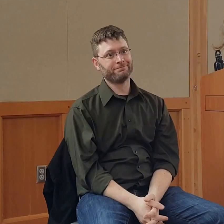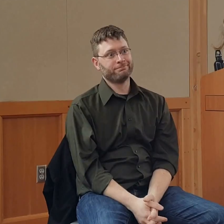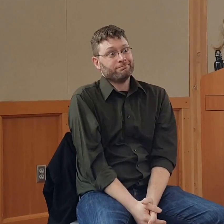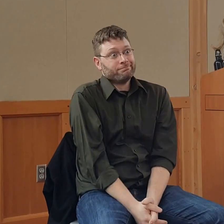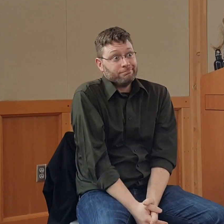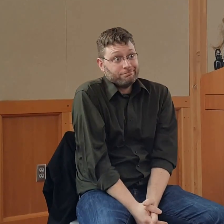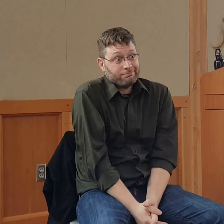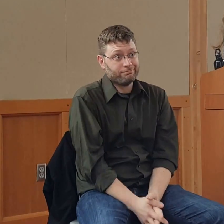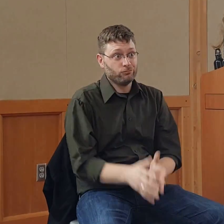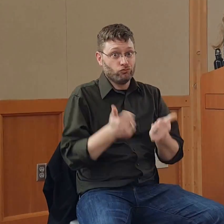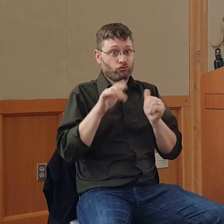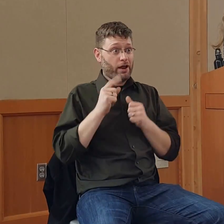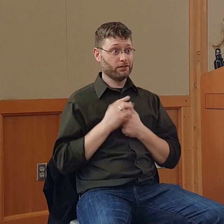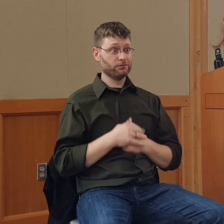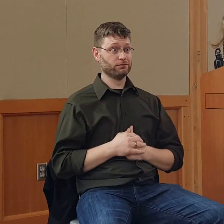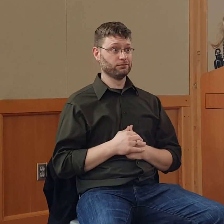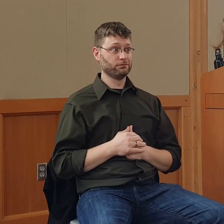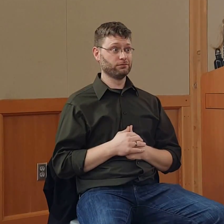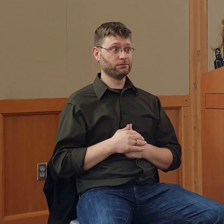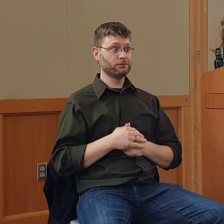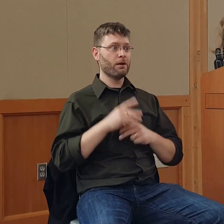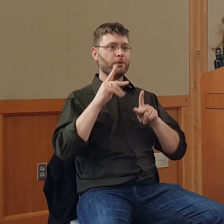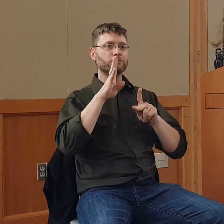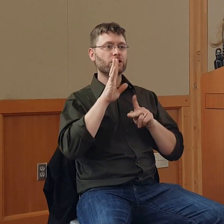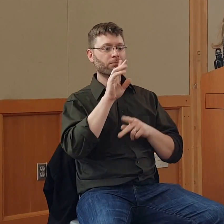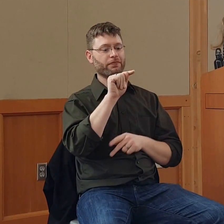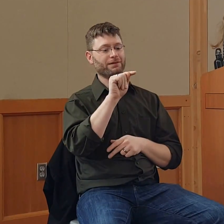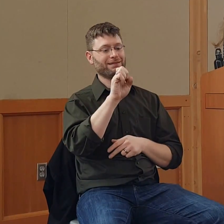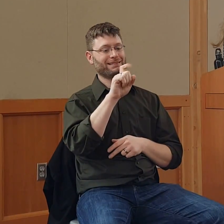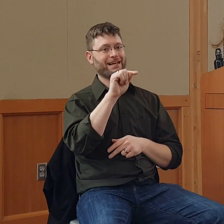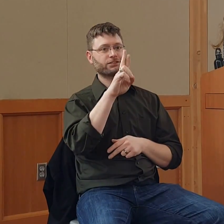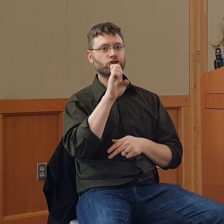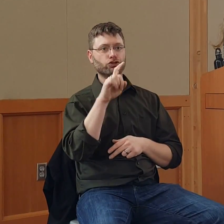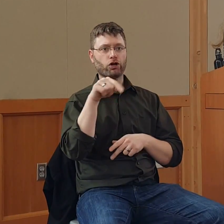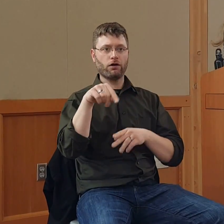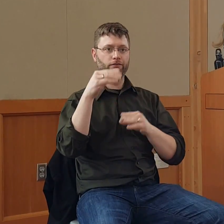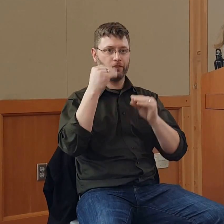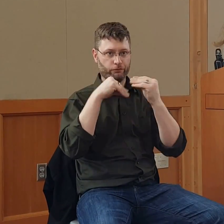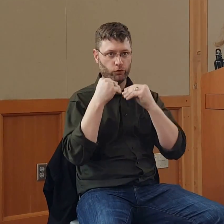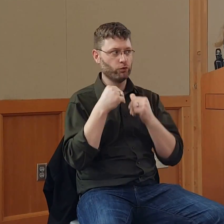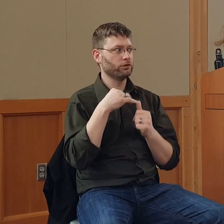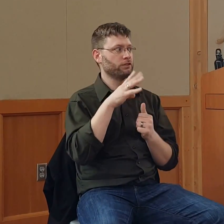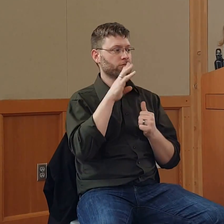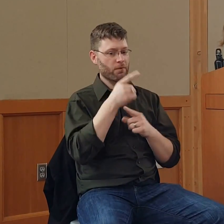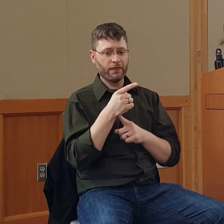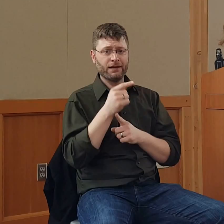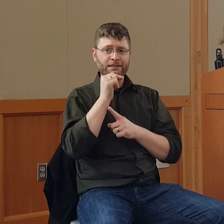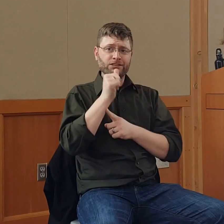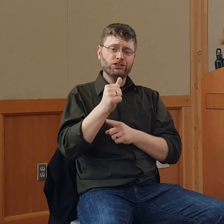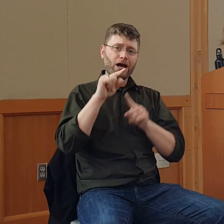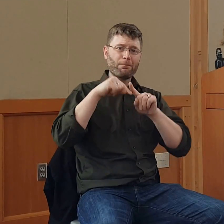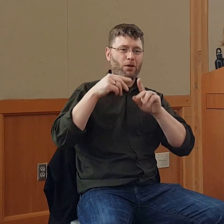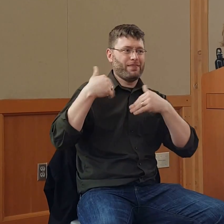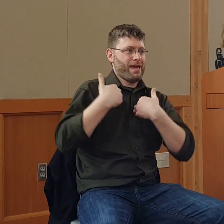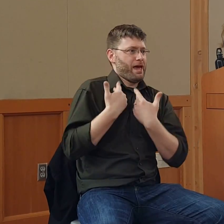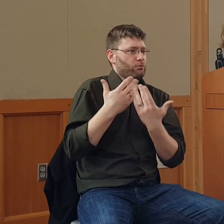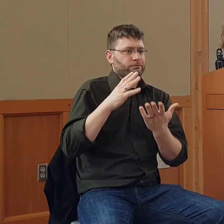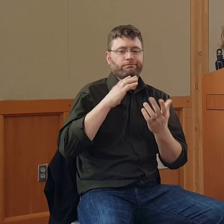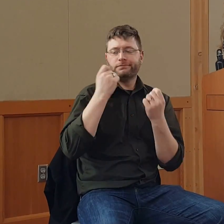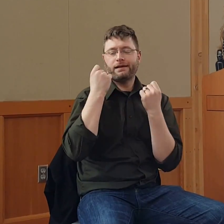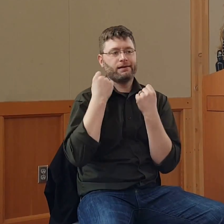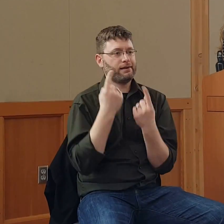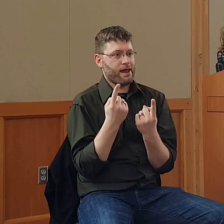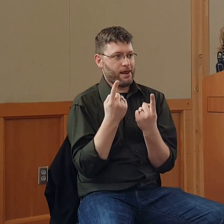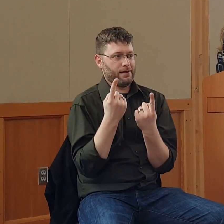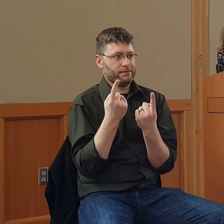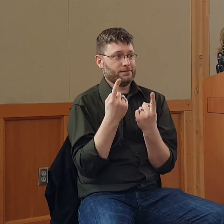without steak. But those who talk about the texture, I talk about the fat and the texture and they go, you know, you're right, it's not about the animal. That's why there's so